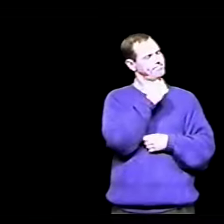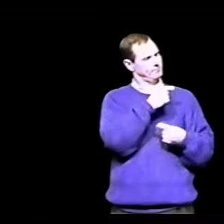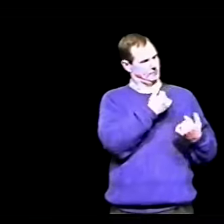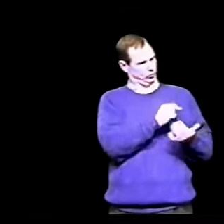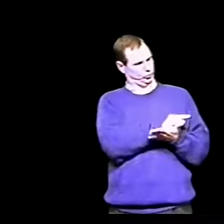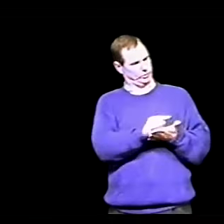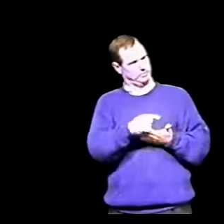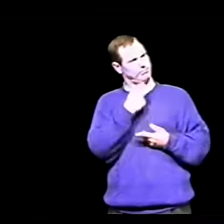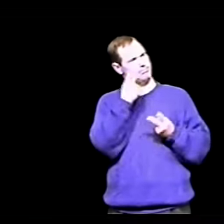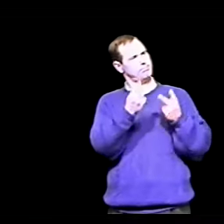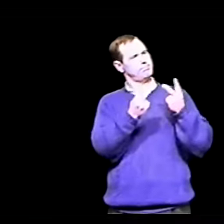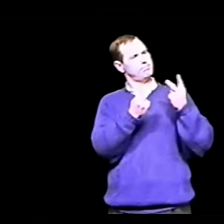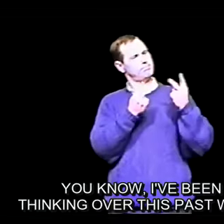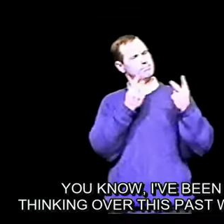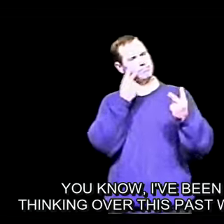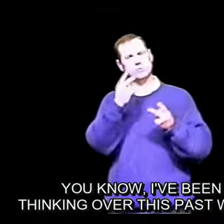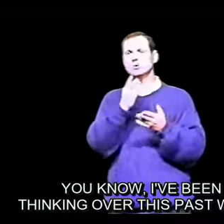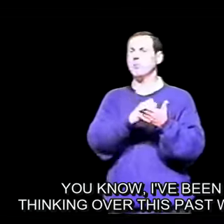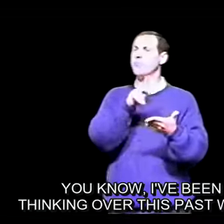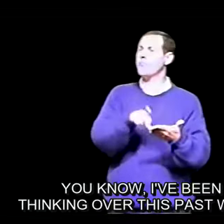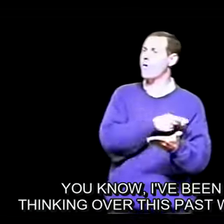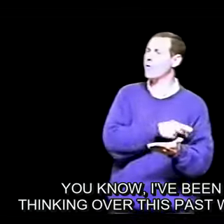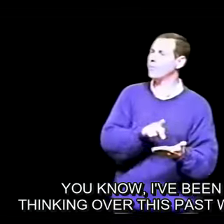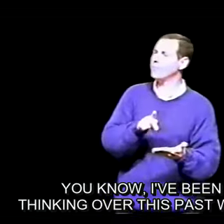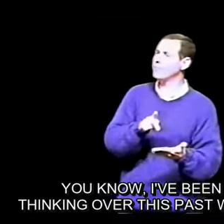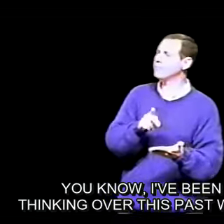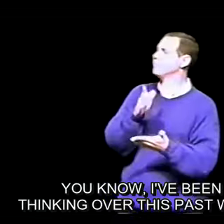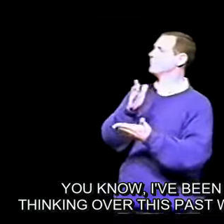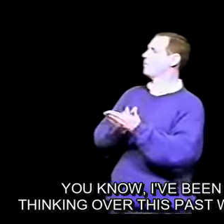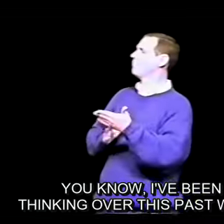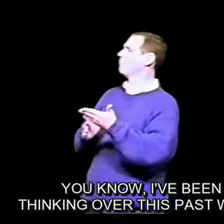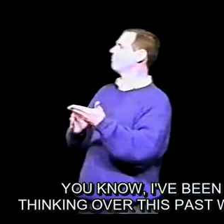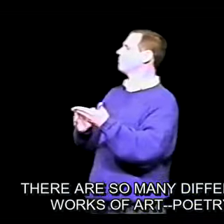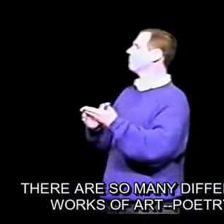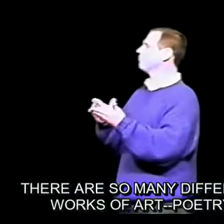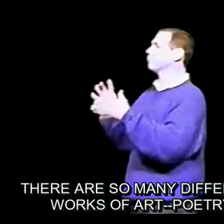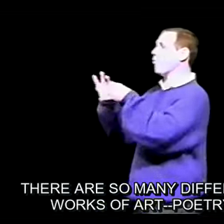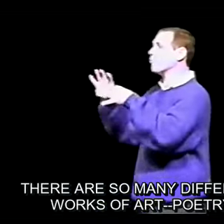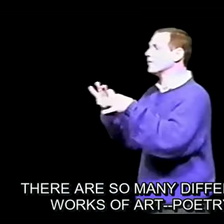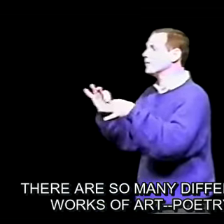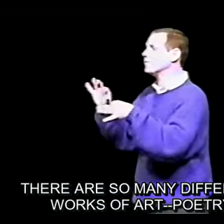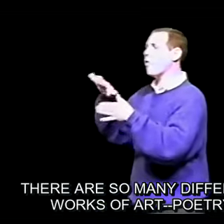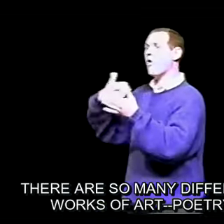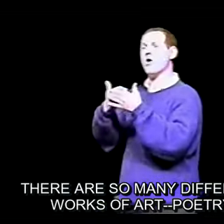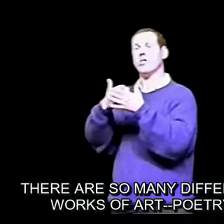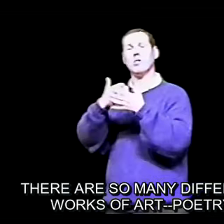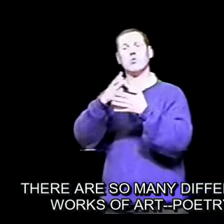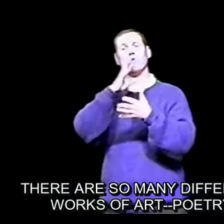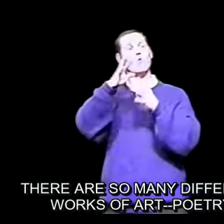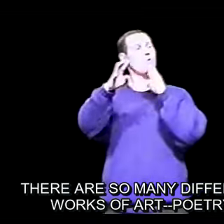You know, I've been thinking over this past week, there are so many different works of art, poetry